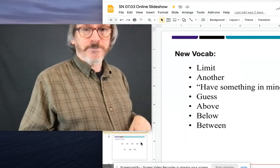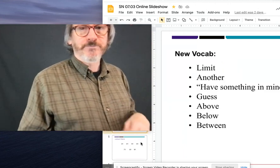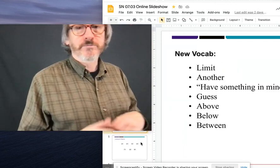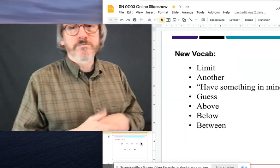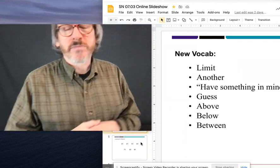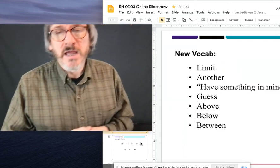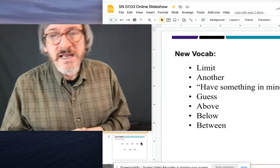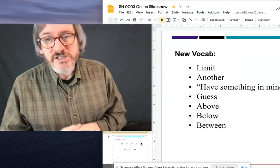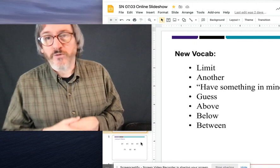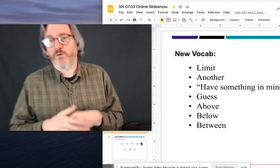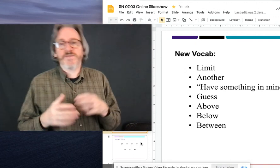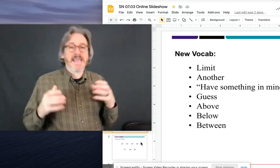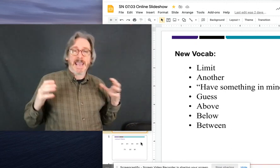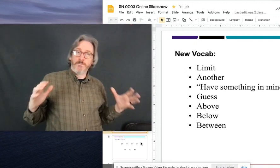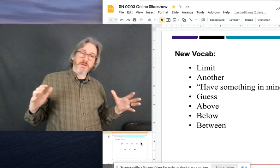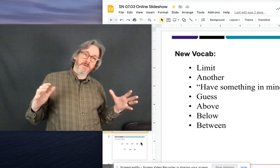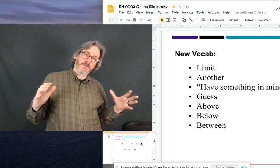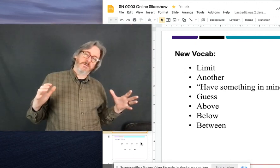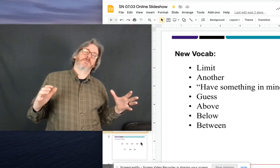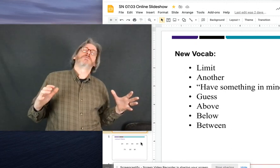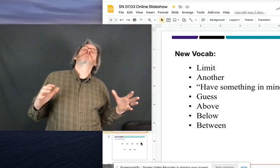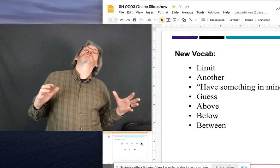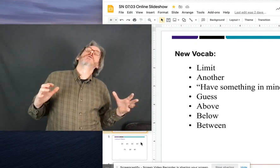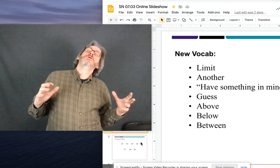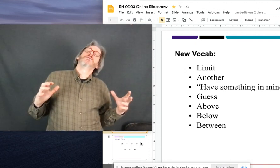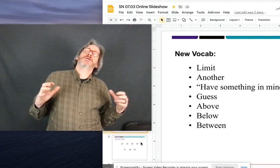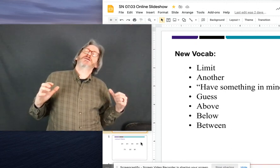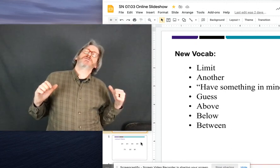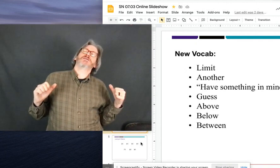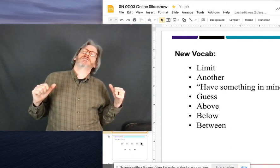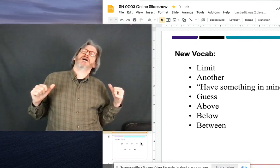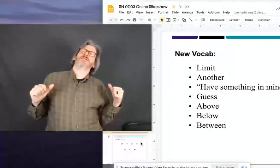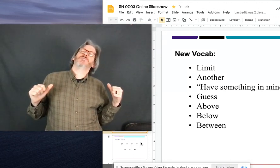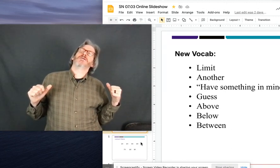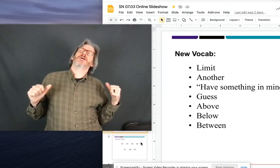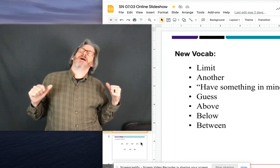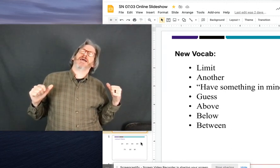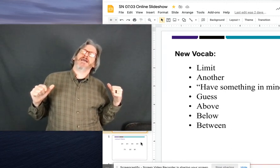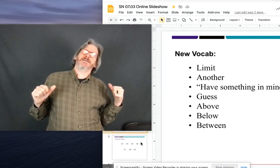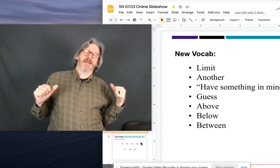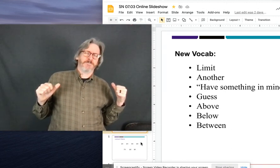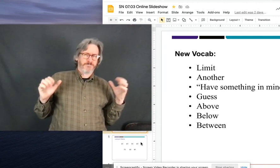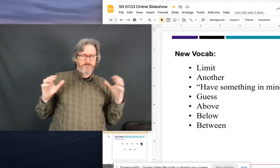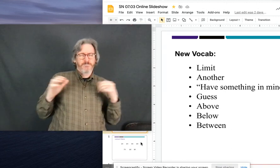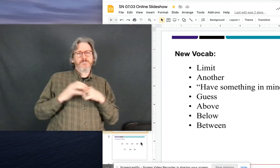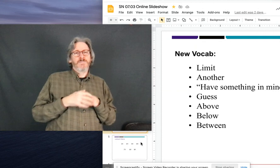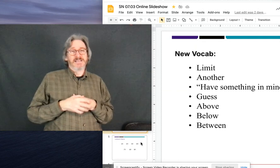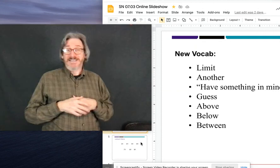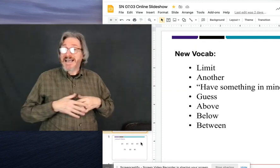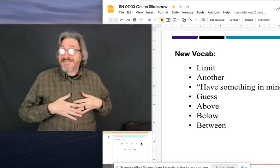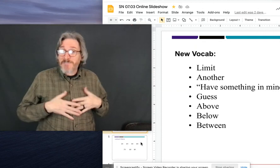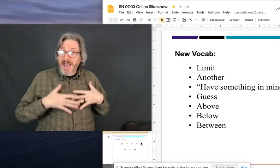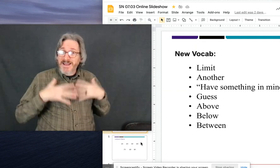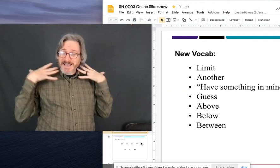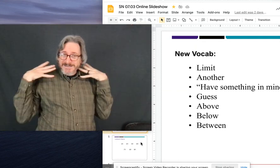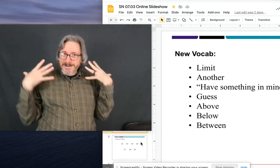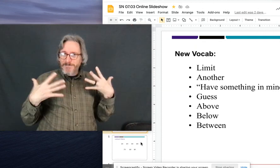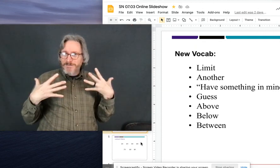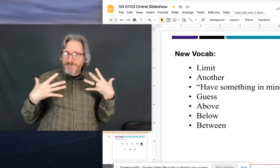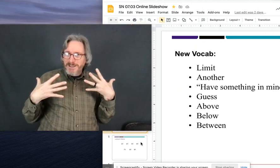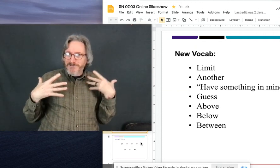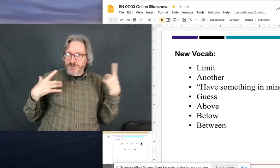clear. So for the game, I'm going to teach you these signs, but God, I hate this game. It's guess